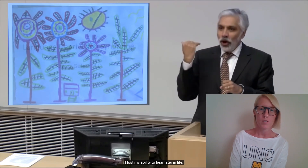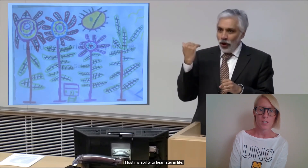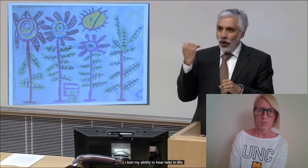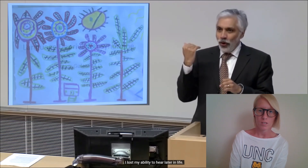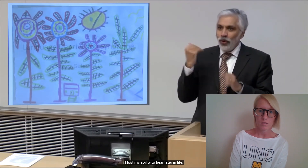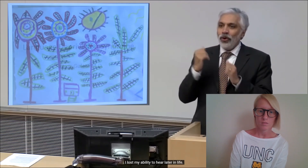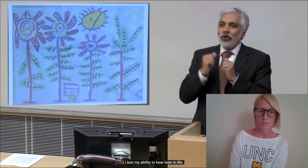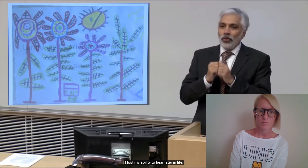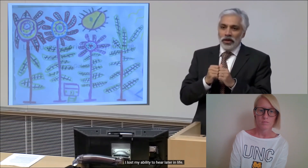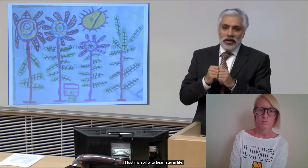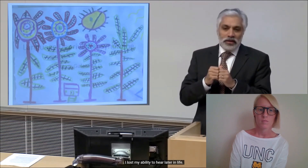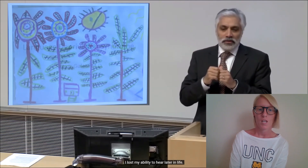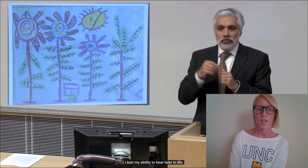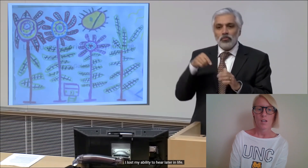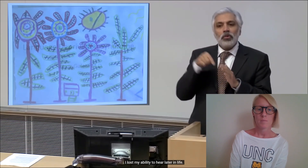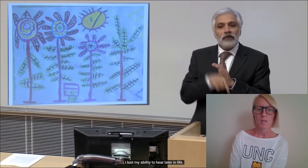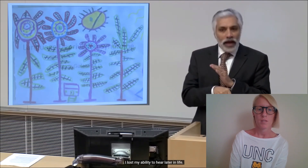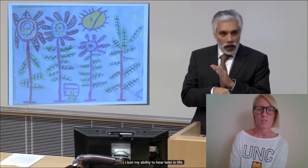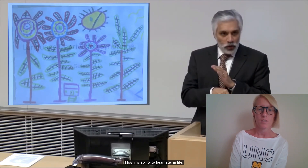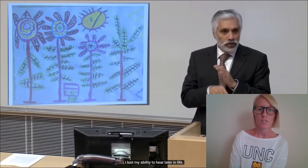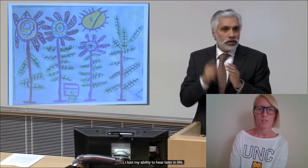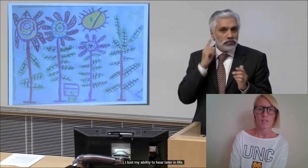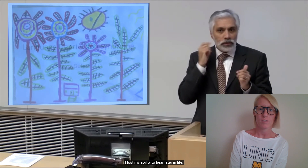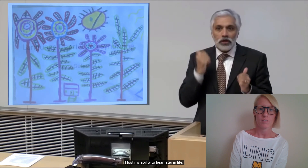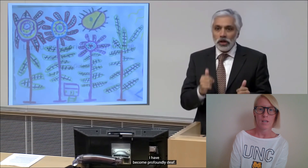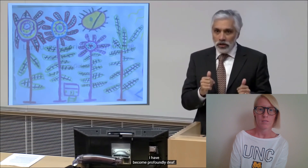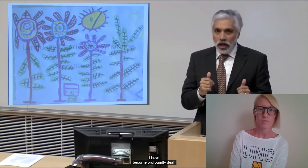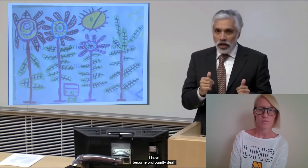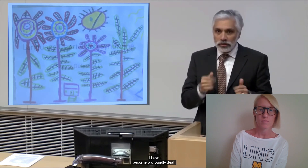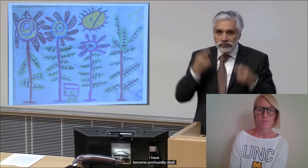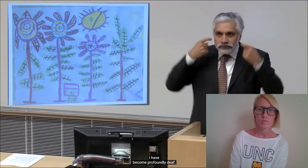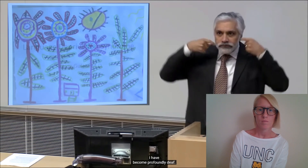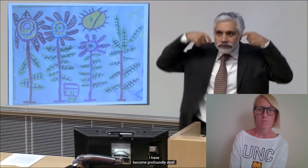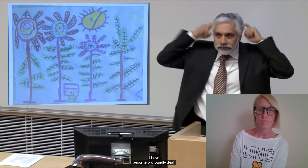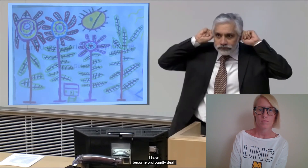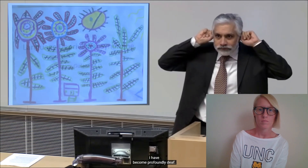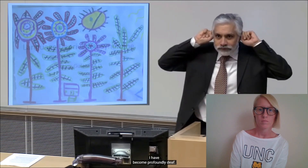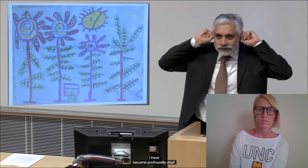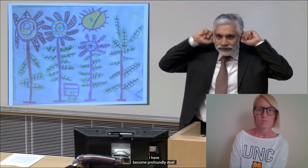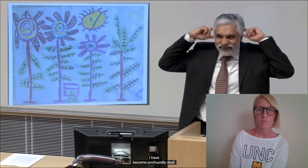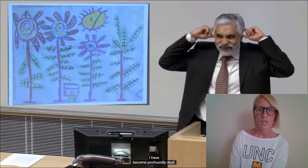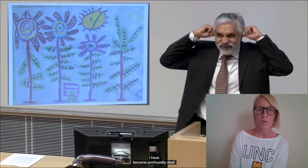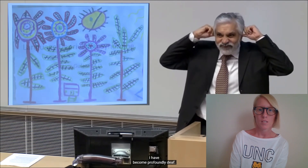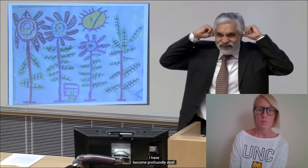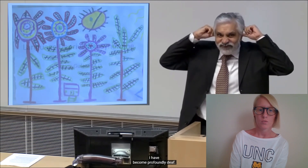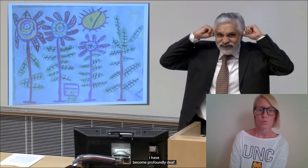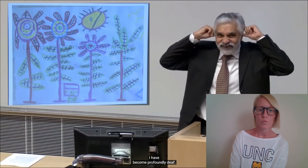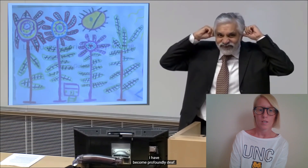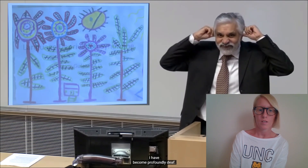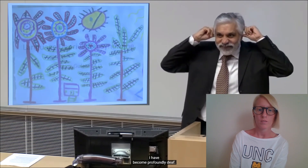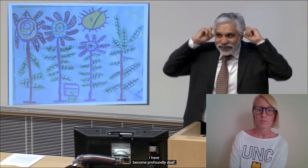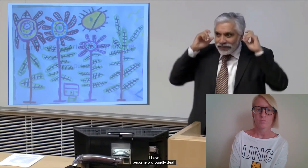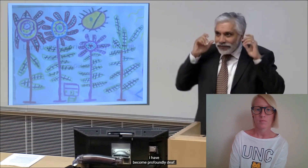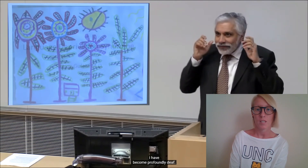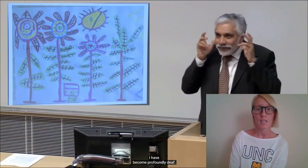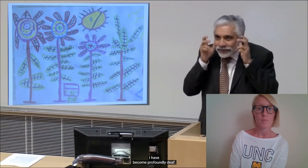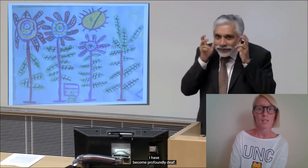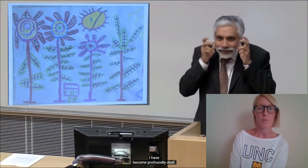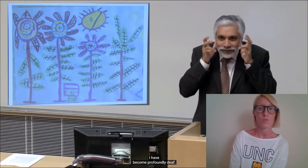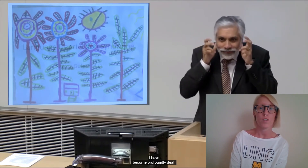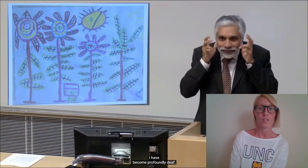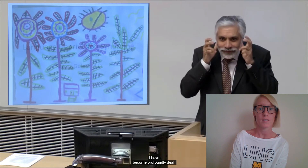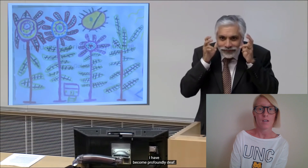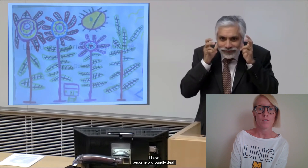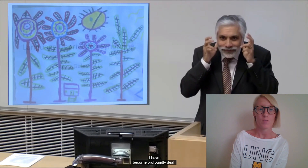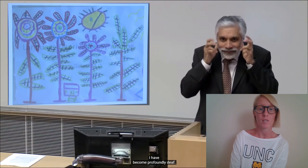I lost my ability to hear later in life. I've become profoundly deaf. I was able to wear, and I